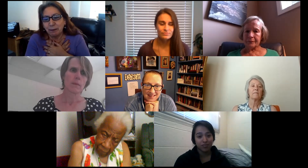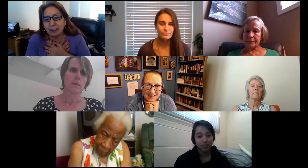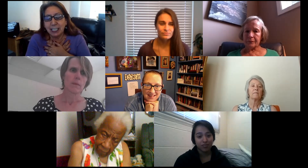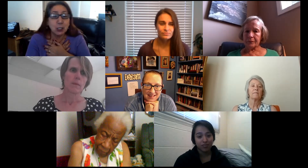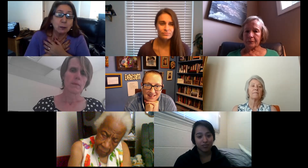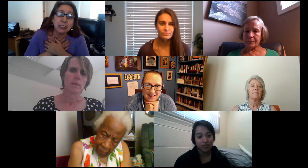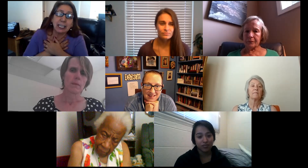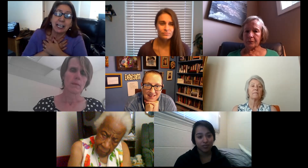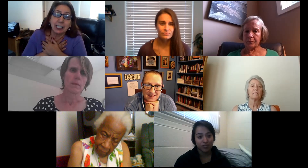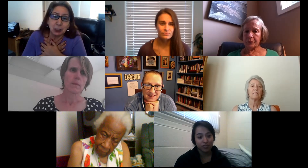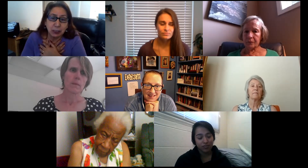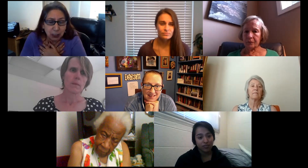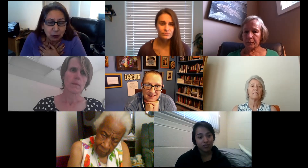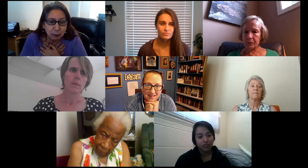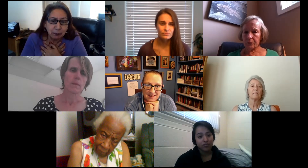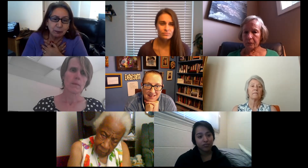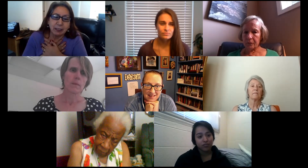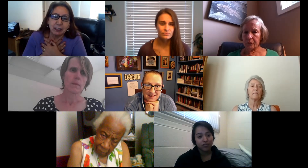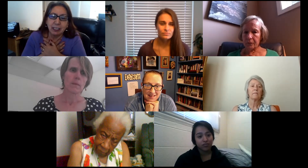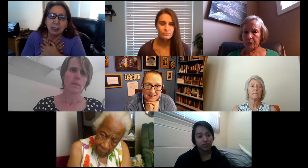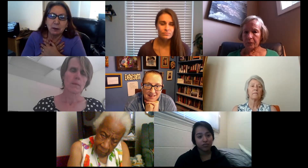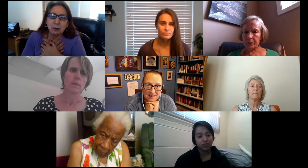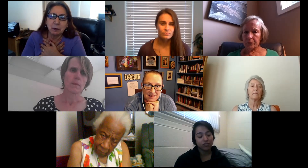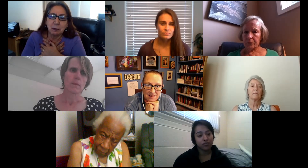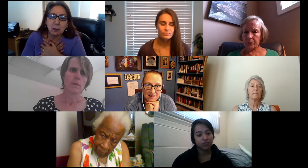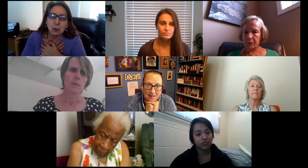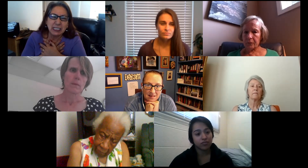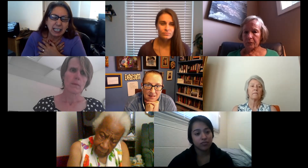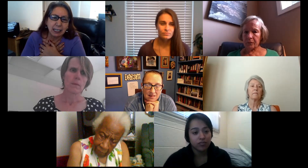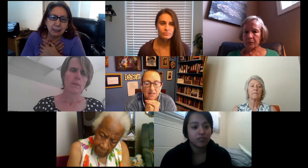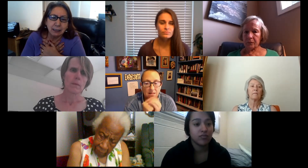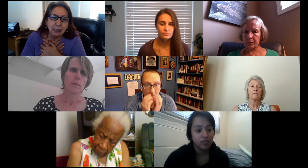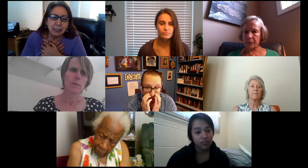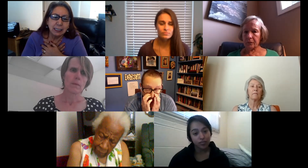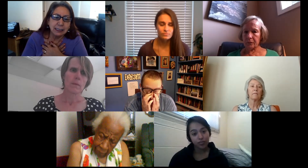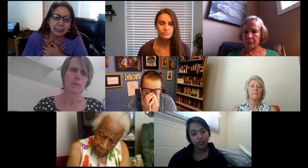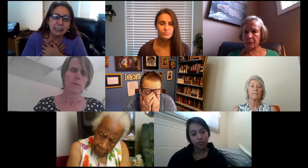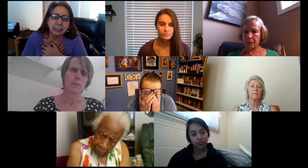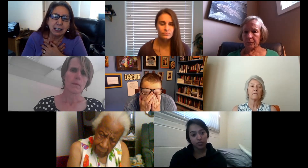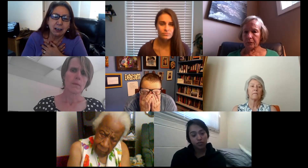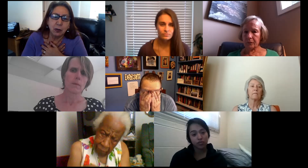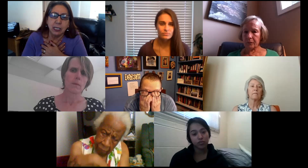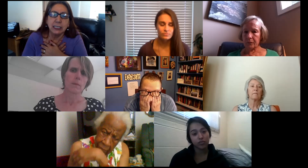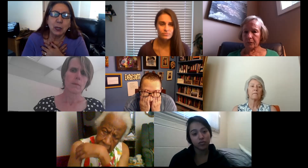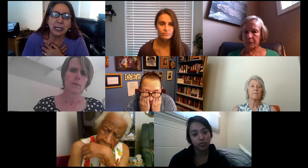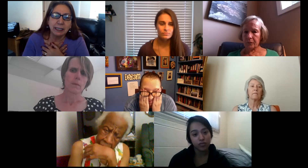They told me she had Usher syndrome. And I'm going, what's that? They said, it's